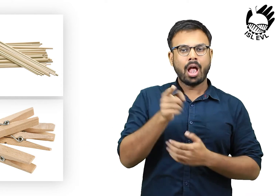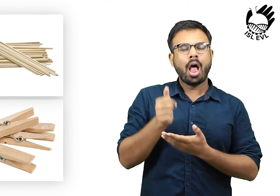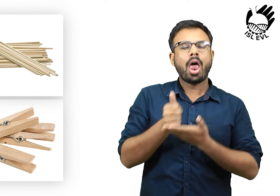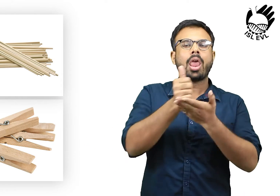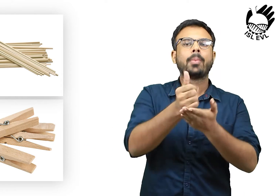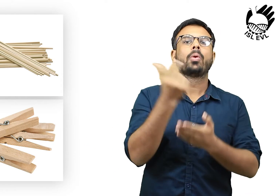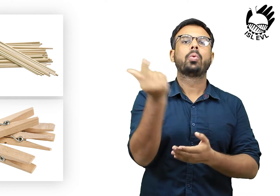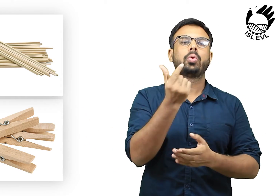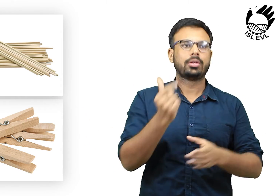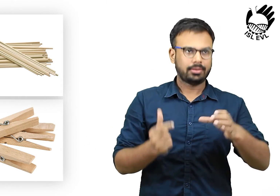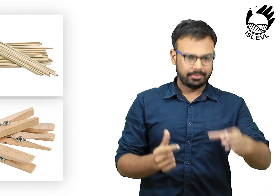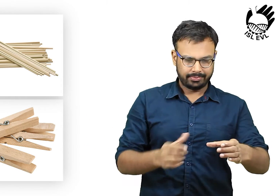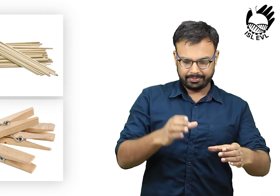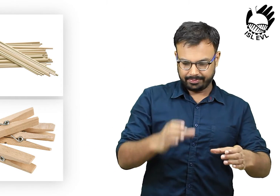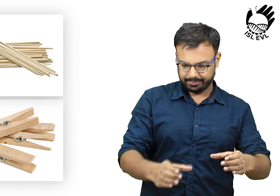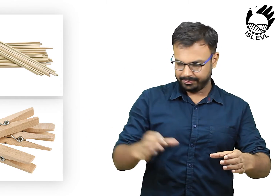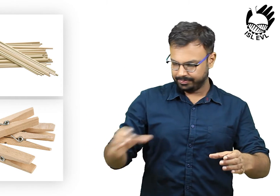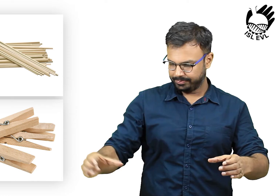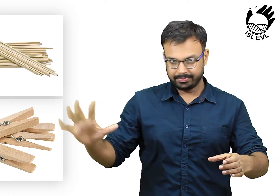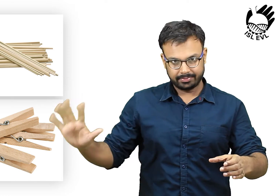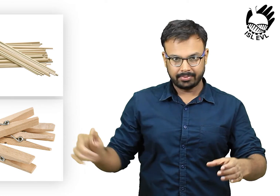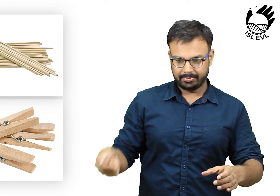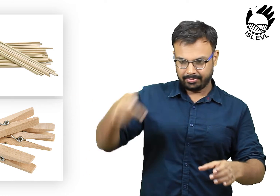just below the surface of the solution.